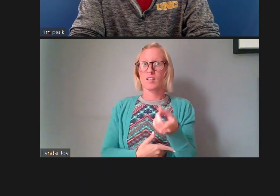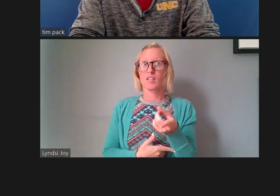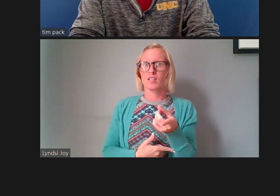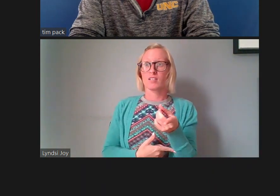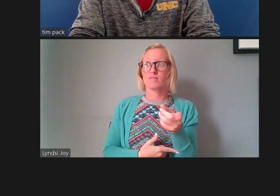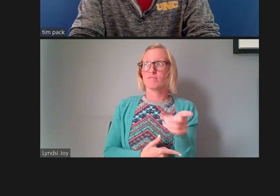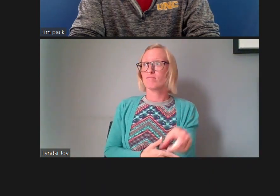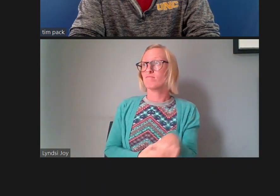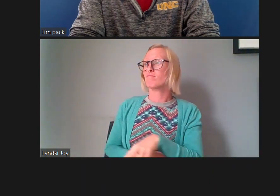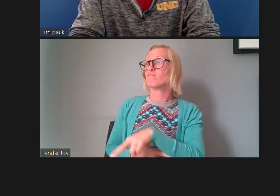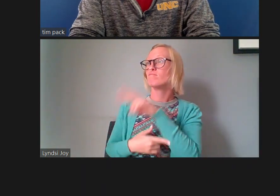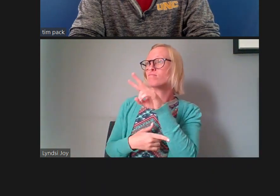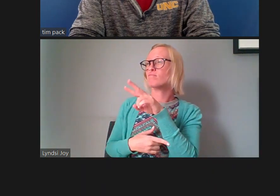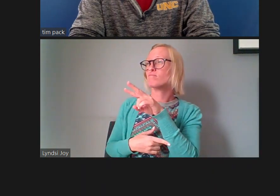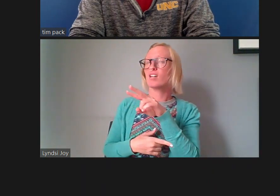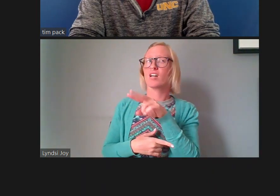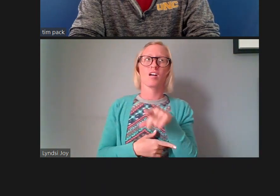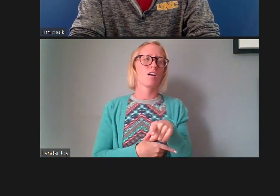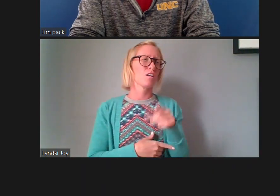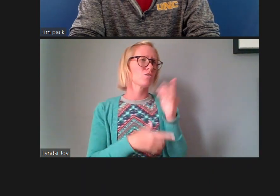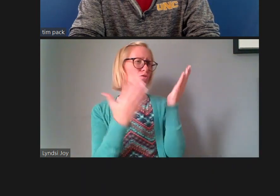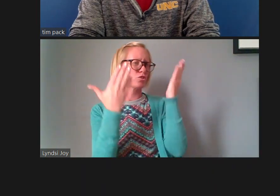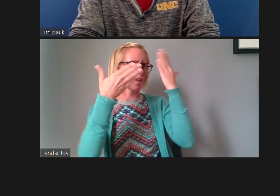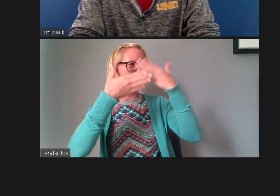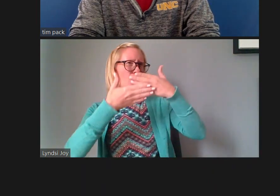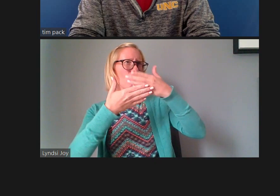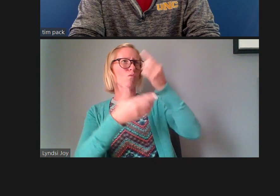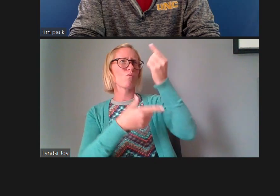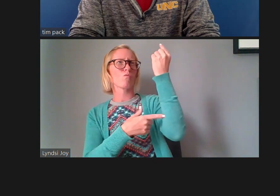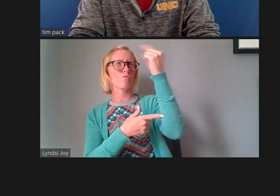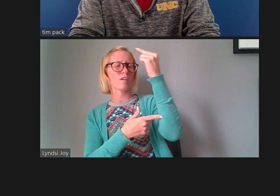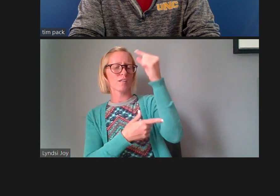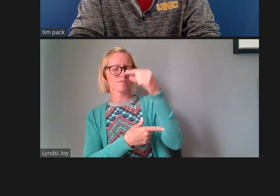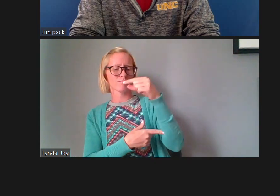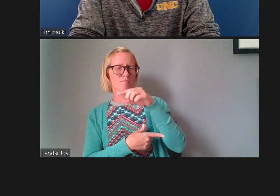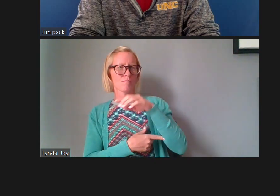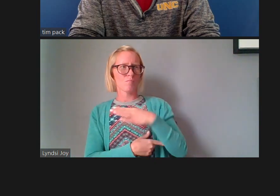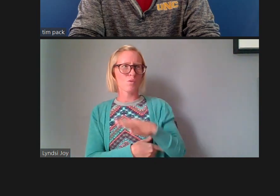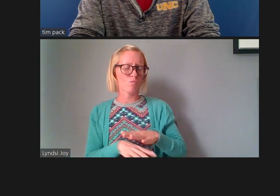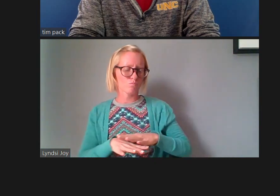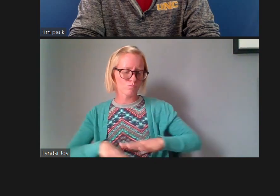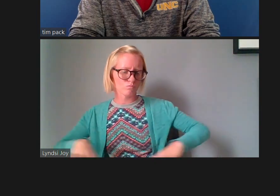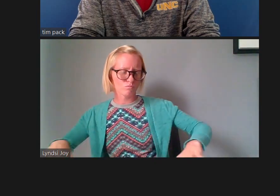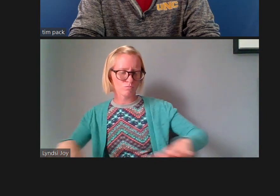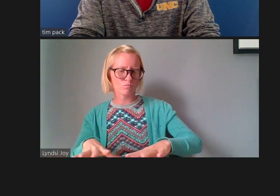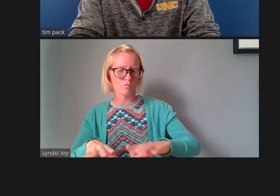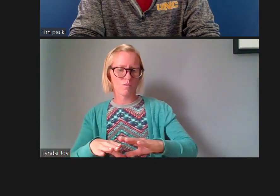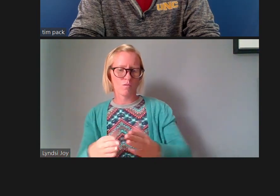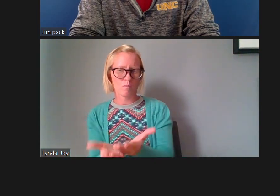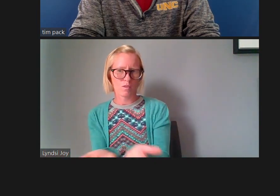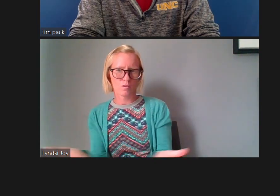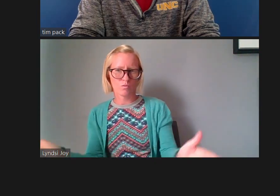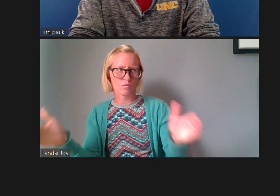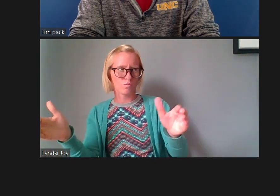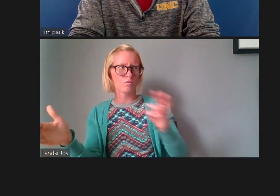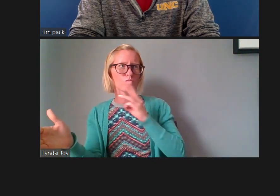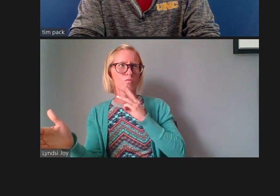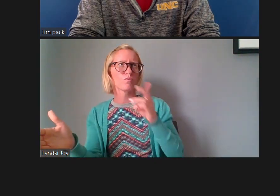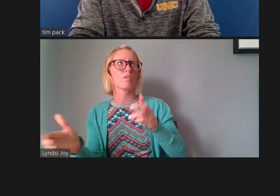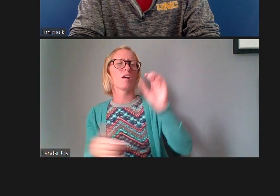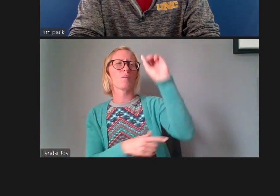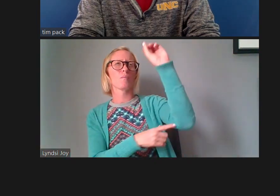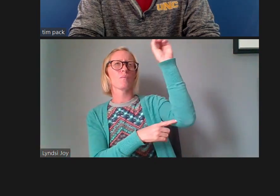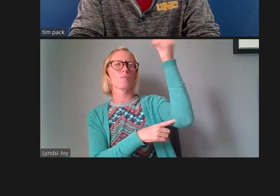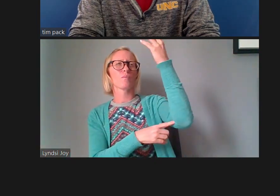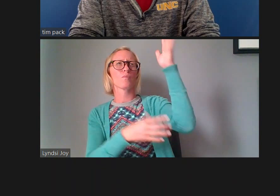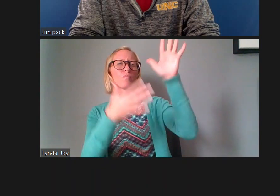the shadows on Ralph's face were reversed, green above, bright below from the lagoon. A blur of sunlight was crawling across